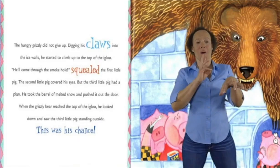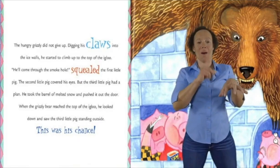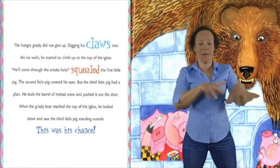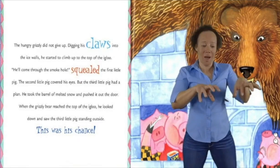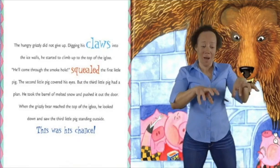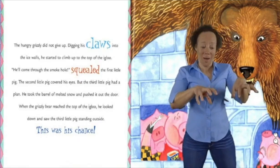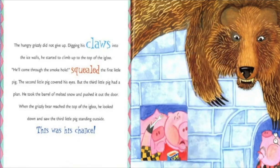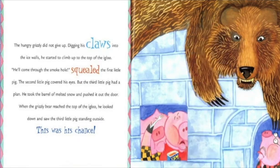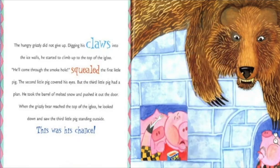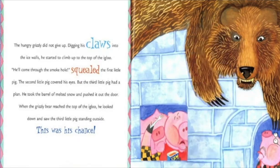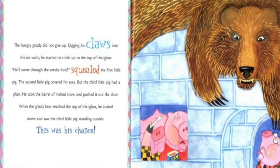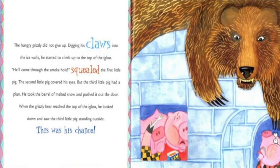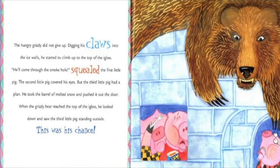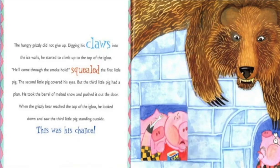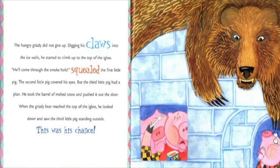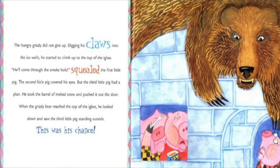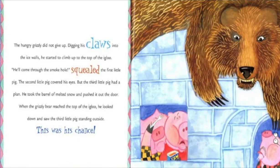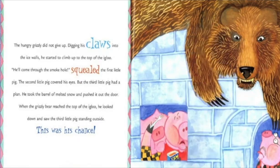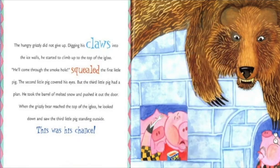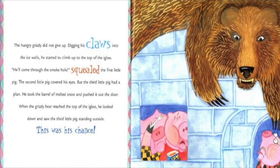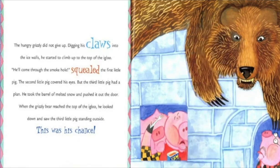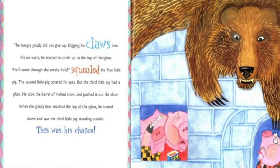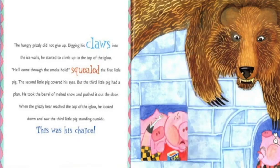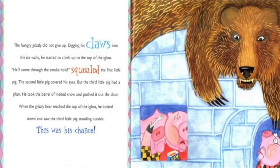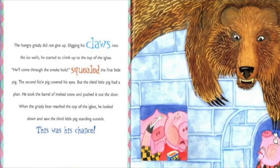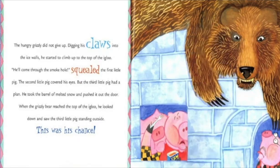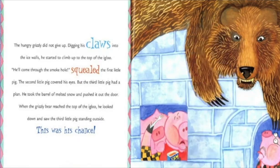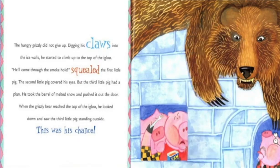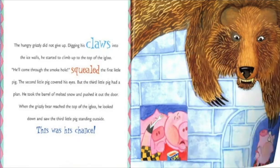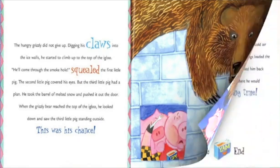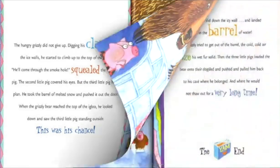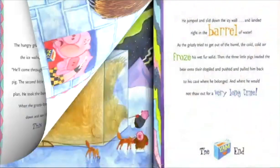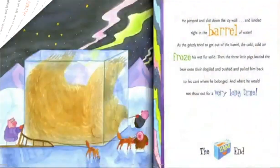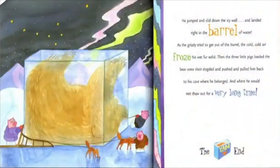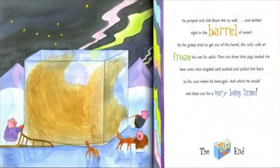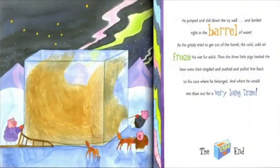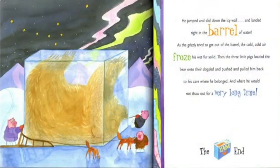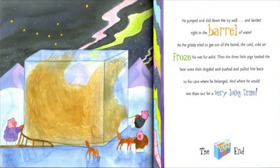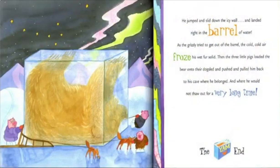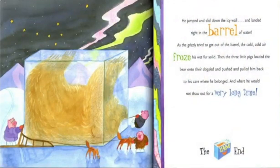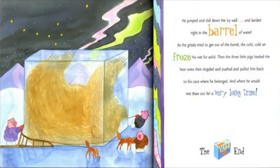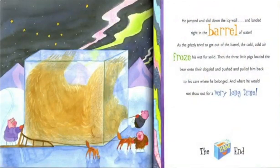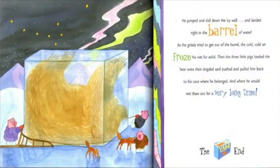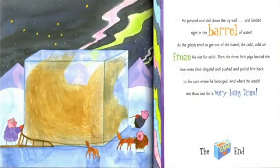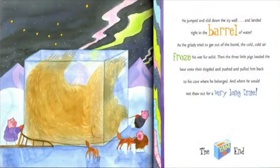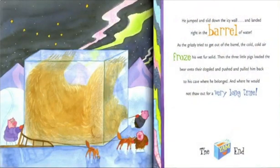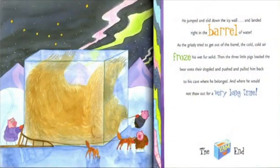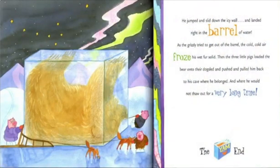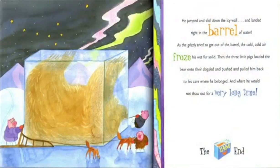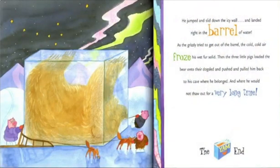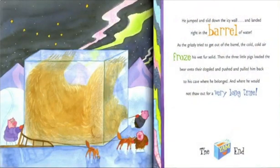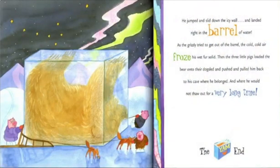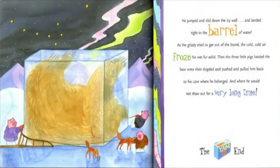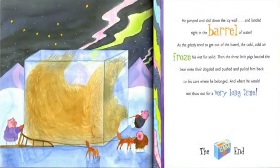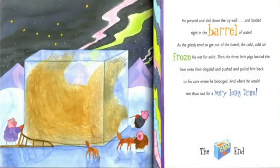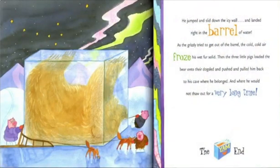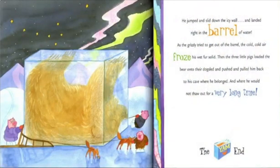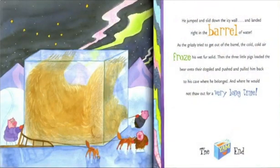saw the third little pig standing outside. This was his chance. He jumped and slid down the icy wall and